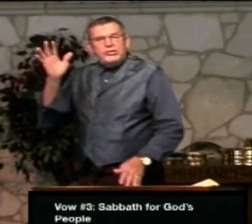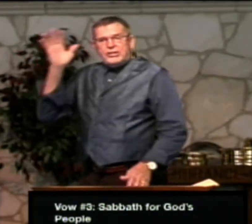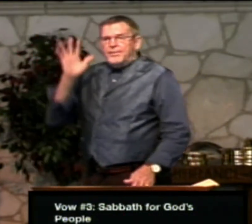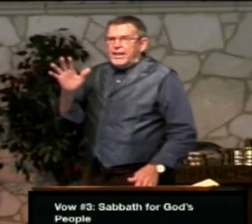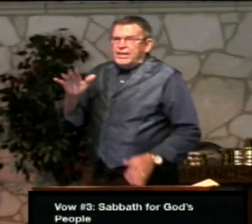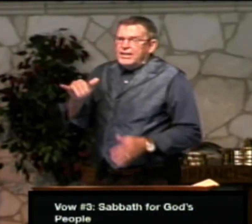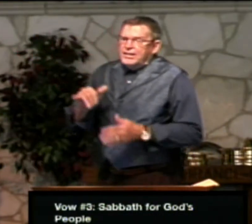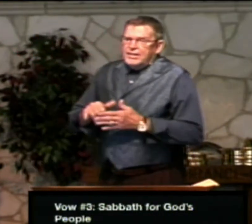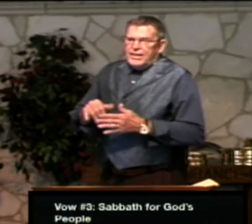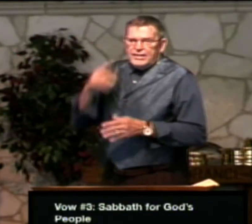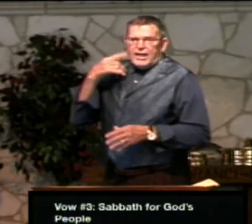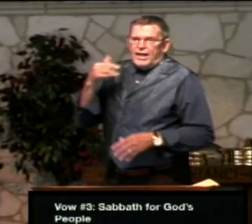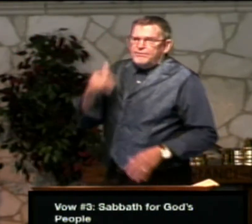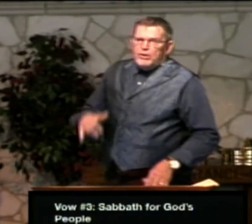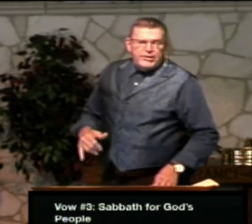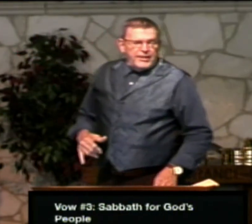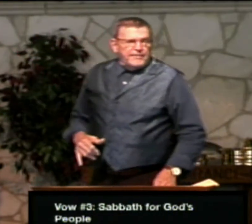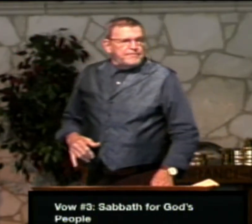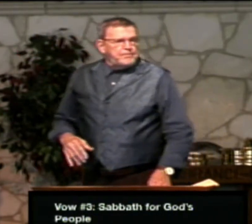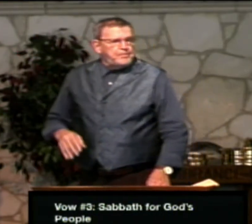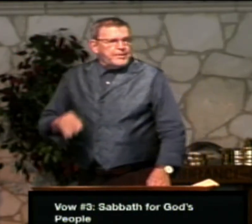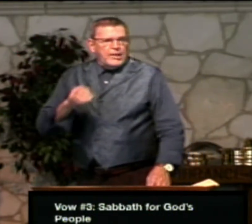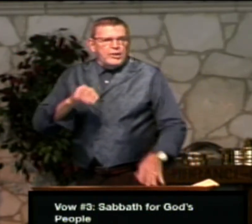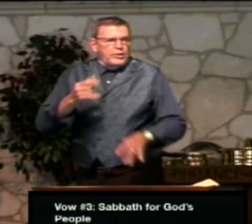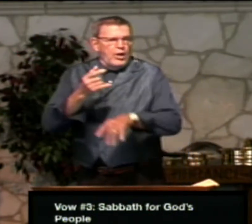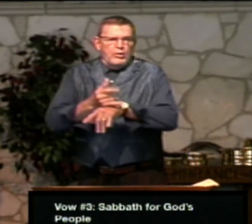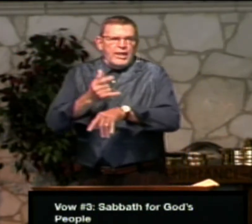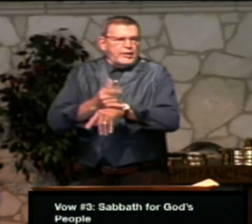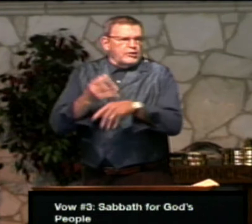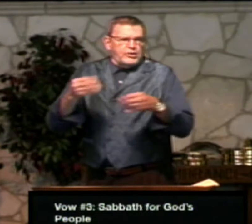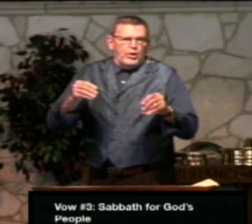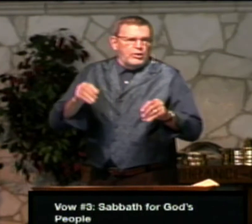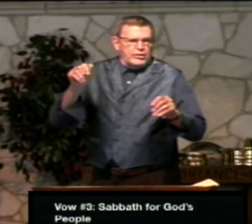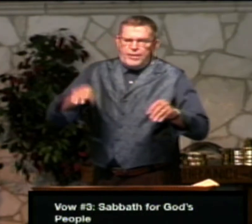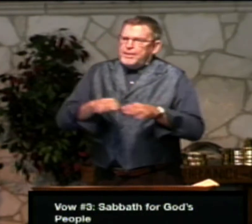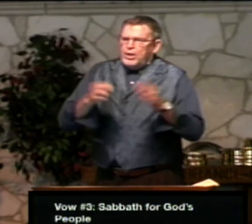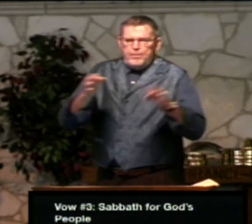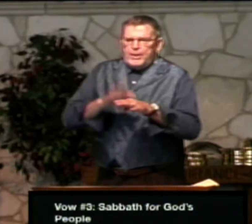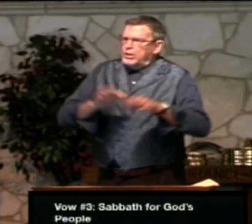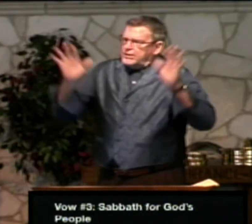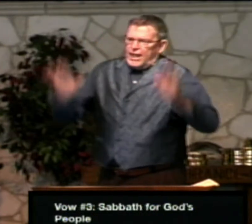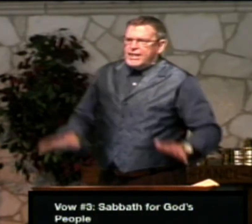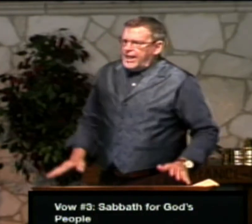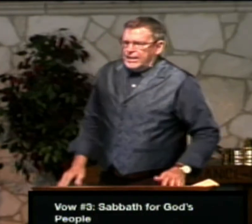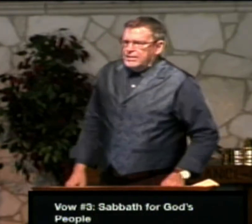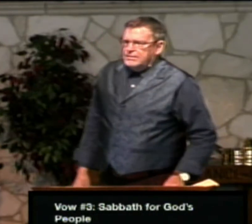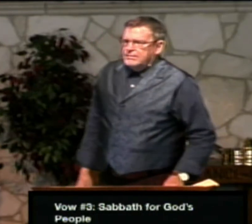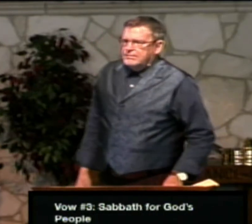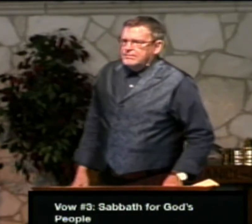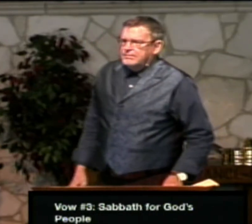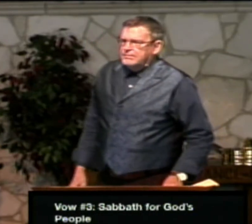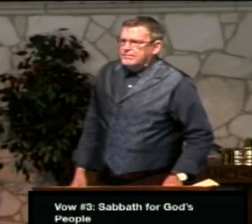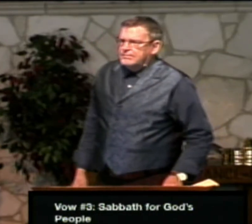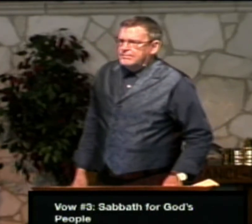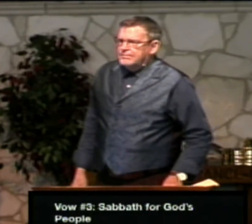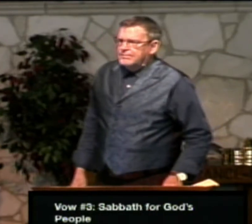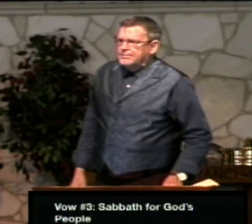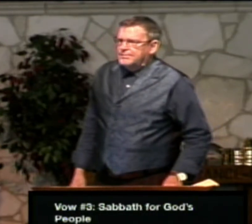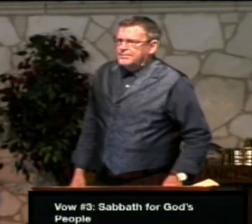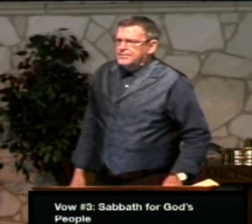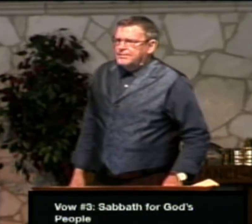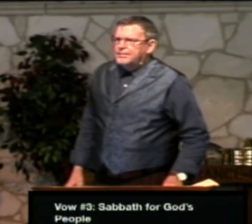And it used to be in California, no liquor stores could be open on Sunday.